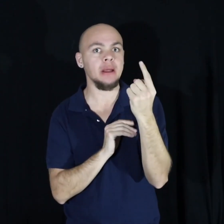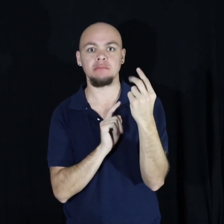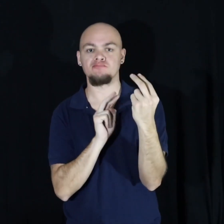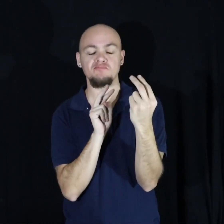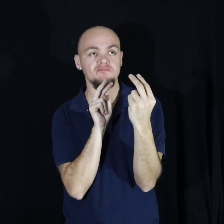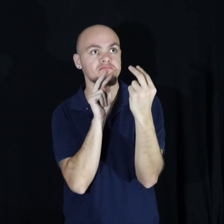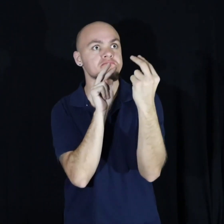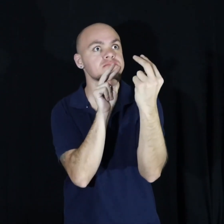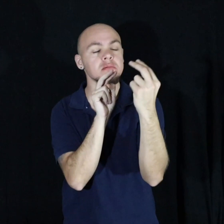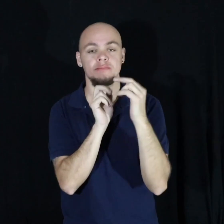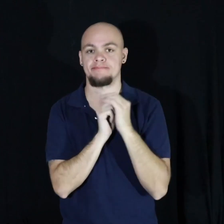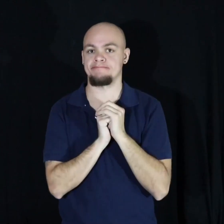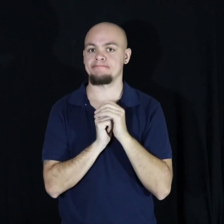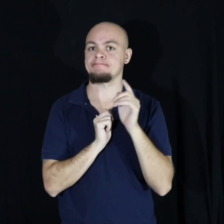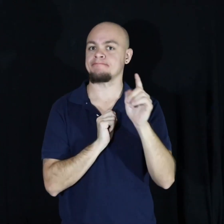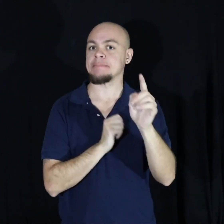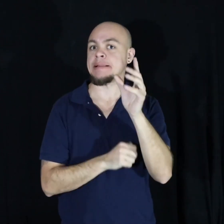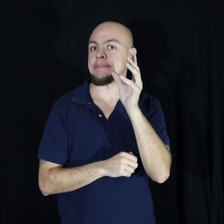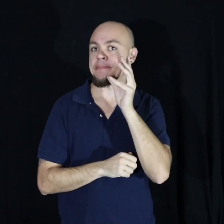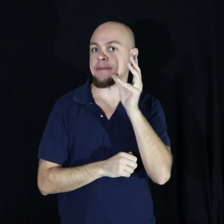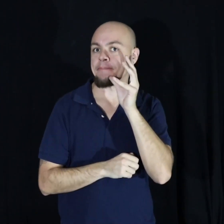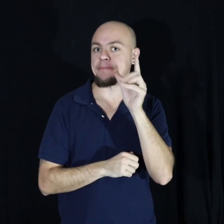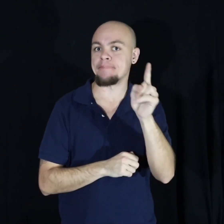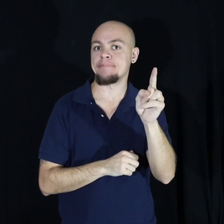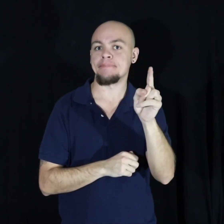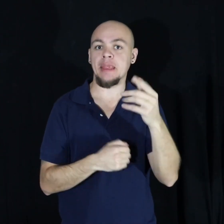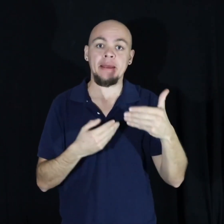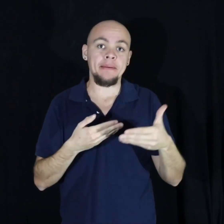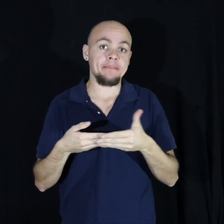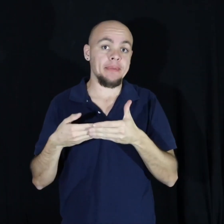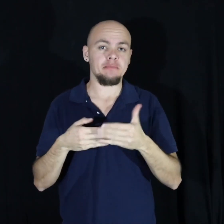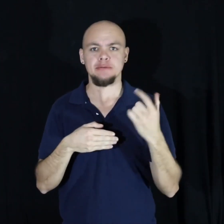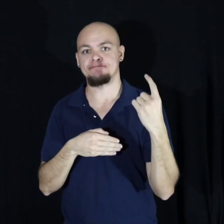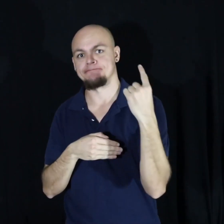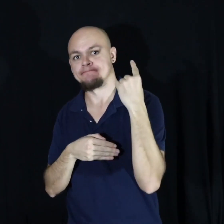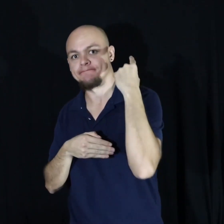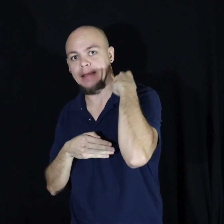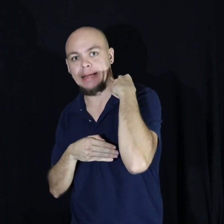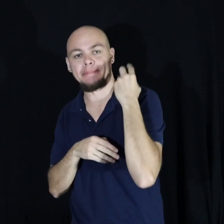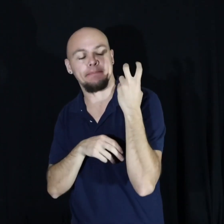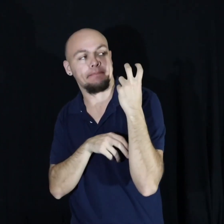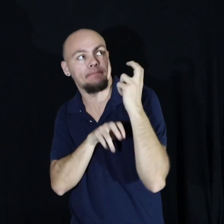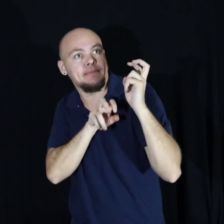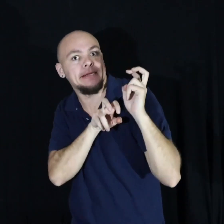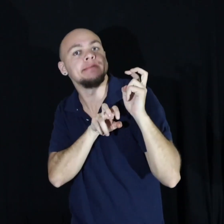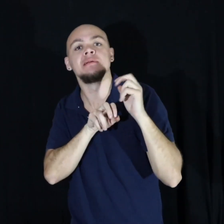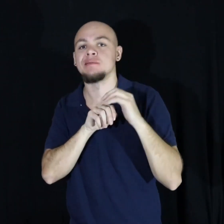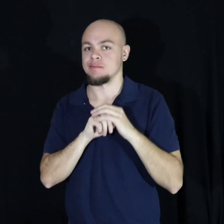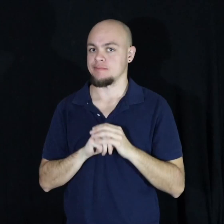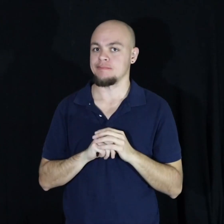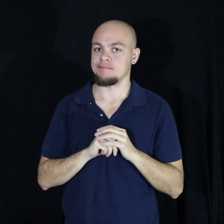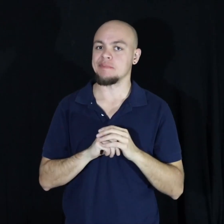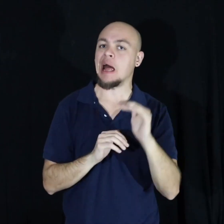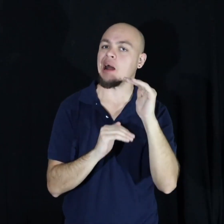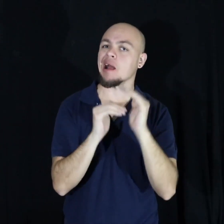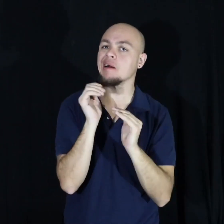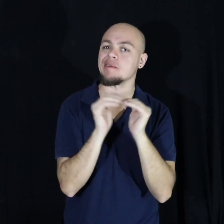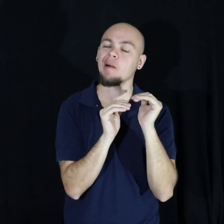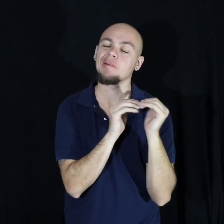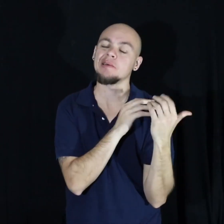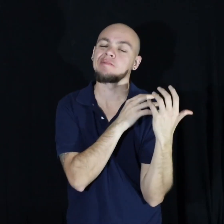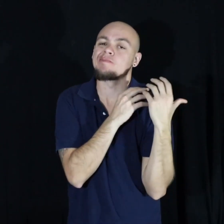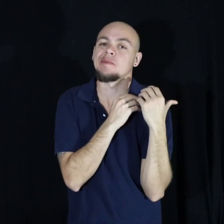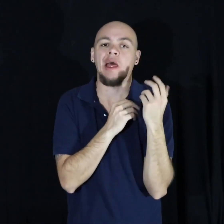particular. She was a mother with her baby clinging to her back. She was moving her baby around to stay comfortable, and I got a